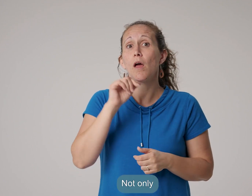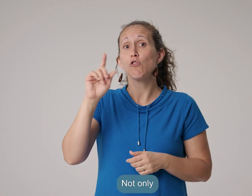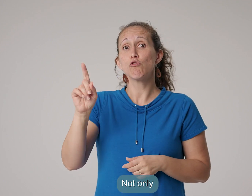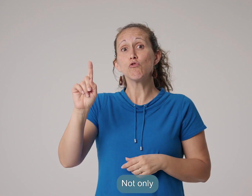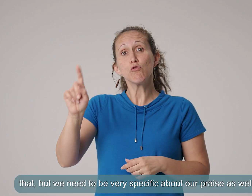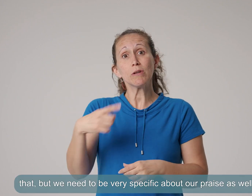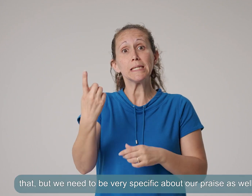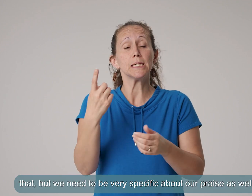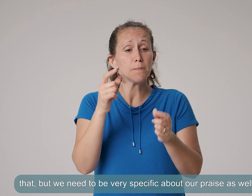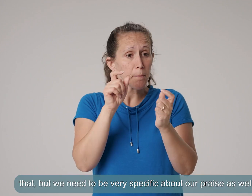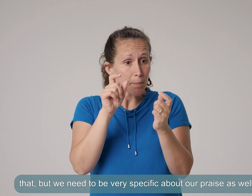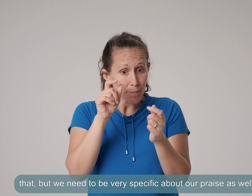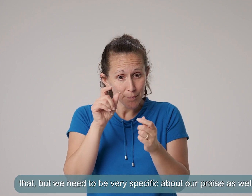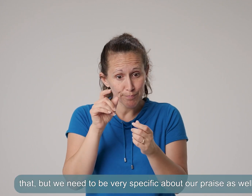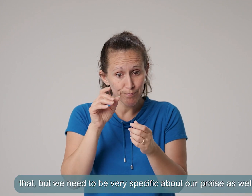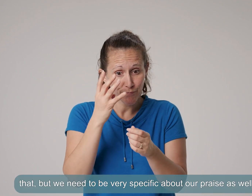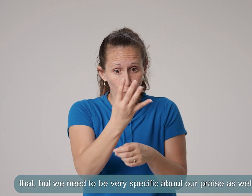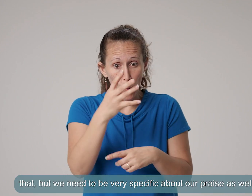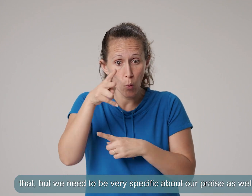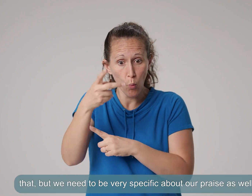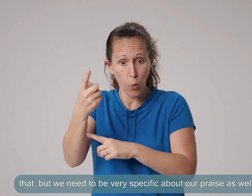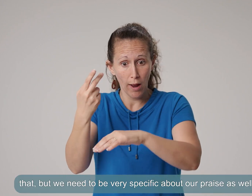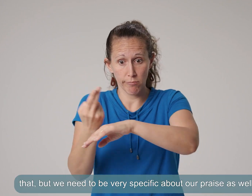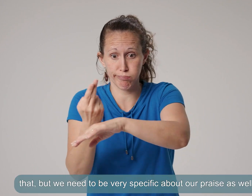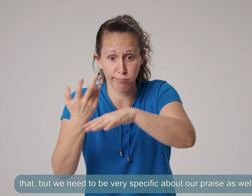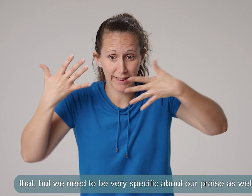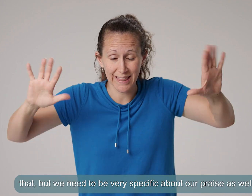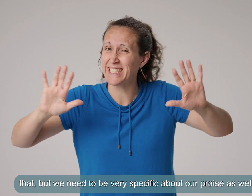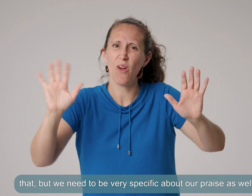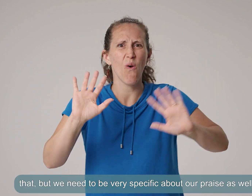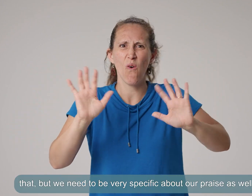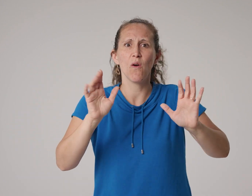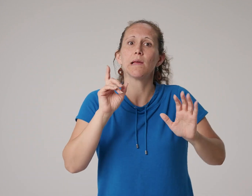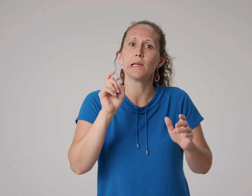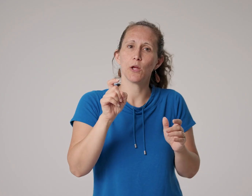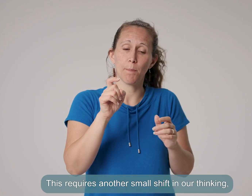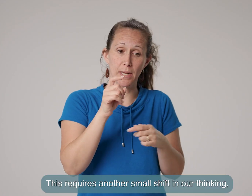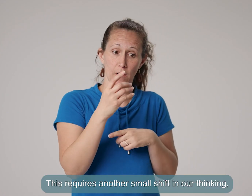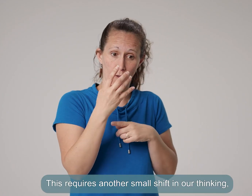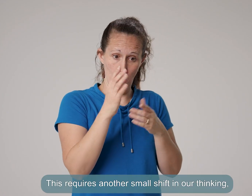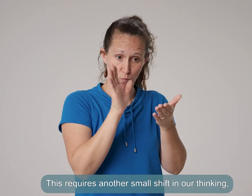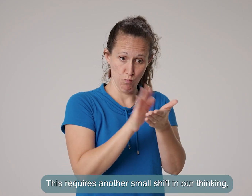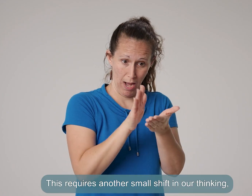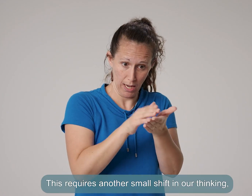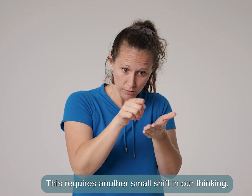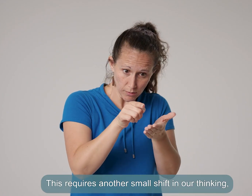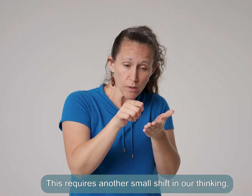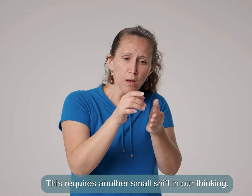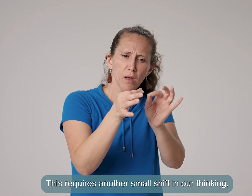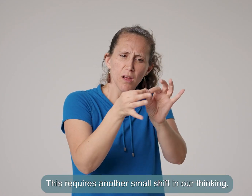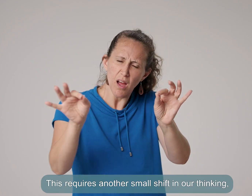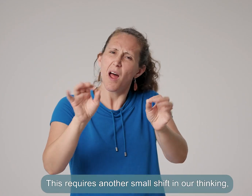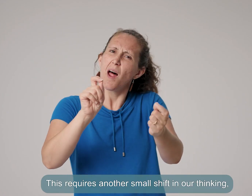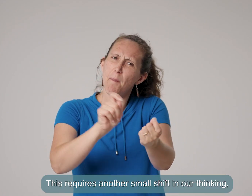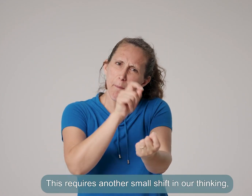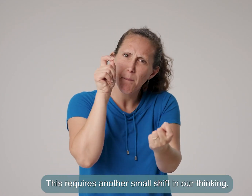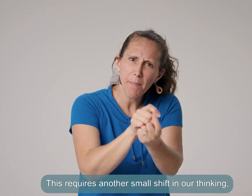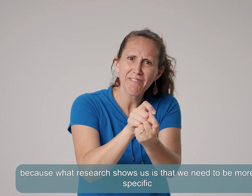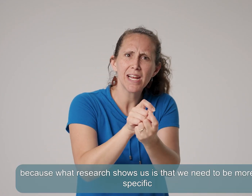Not only that, but we need to be very specific about our praise as well. This requires another small shift in our thinking, because